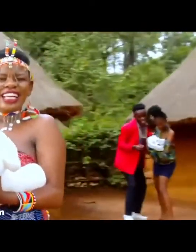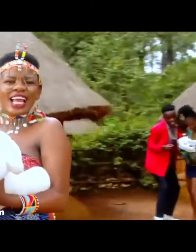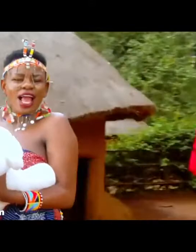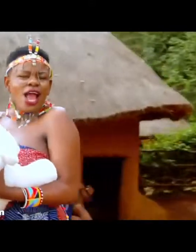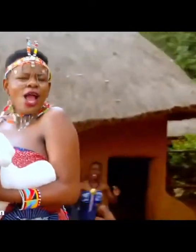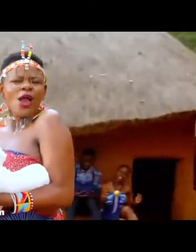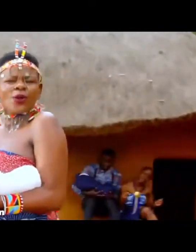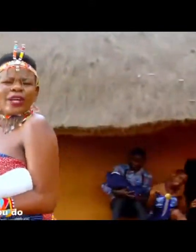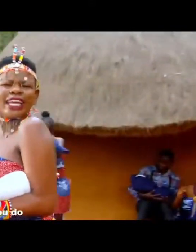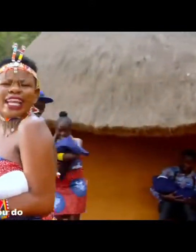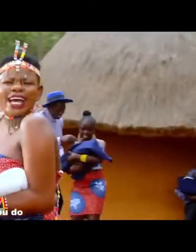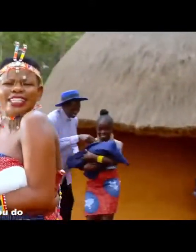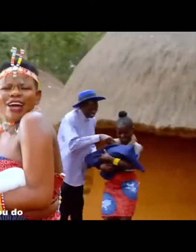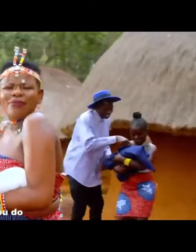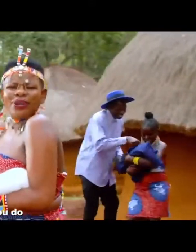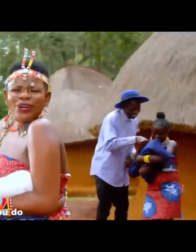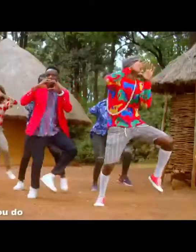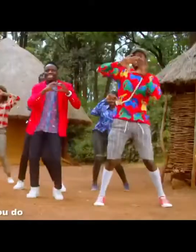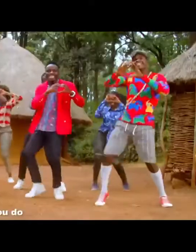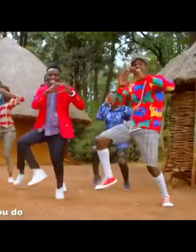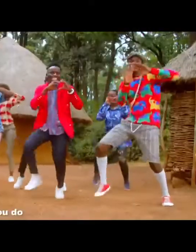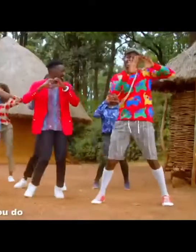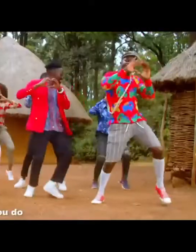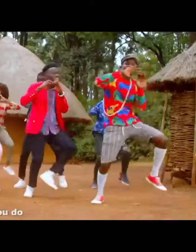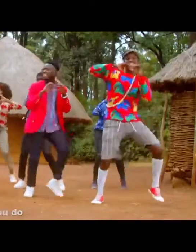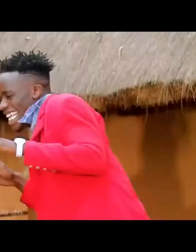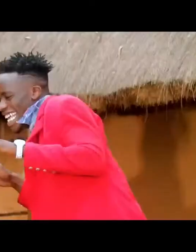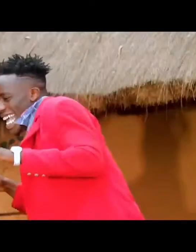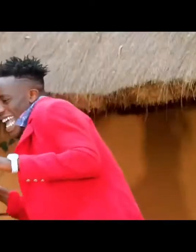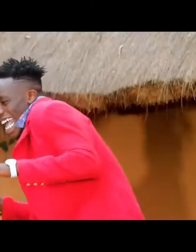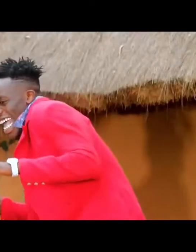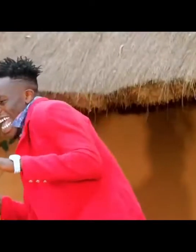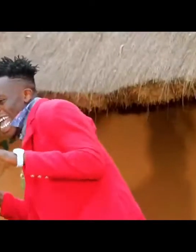Wahusishe kila jambo.